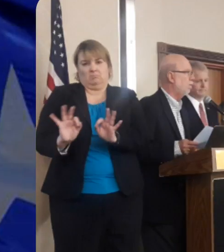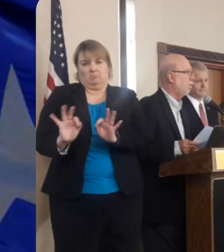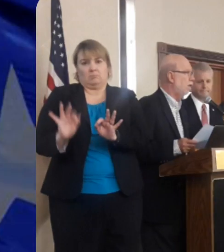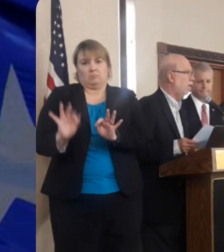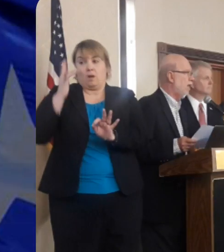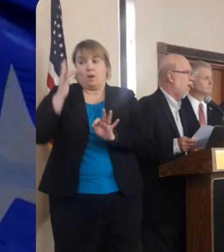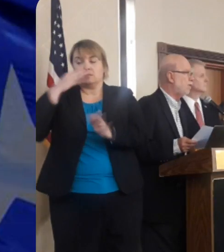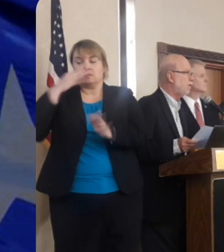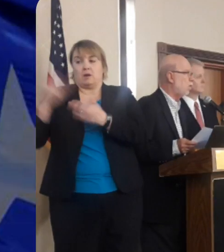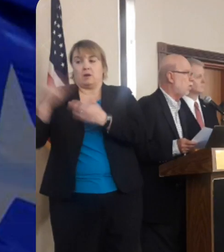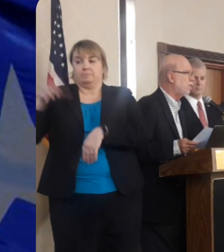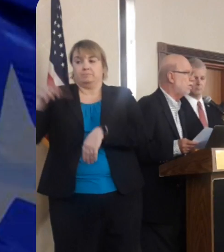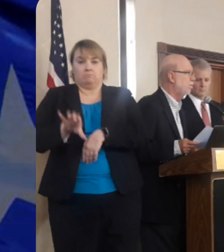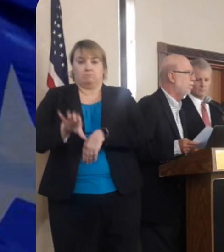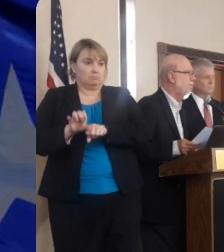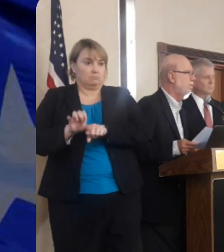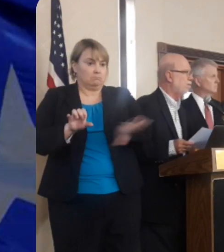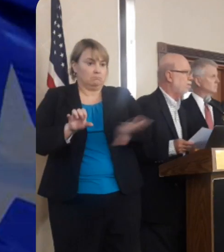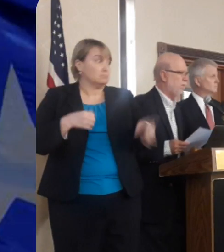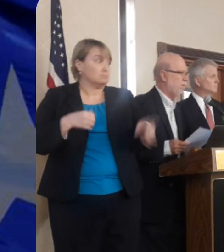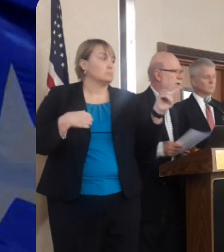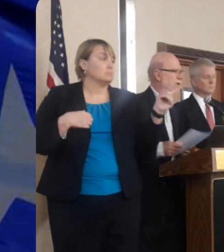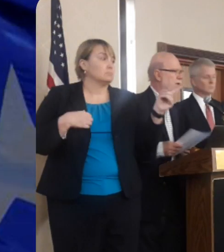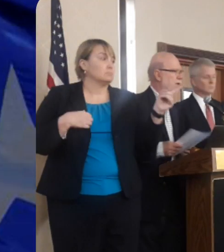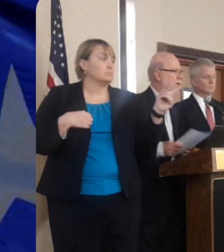Thank you, Does that answer the question? Yes, sir.